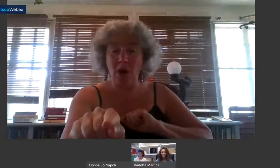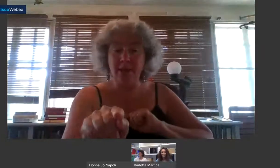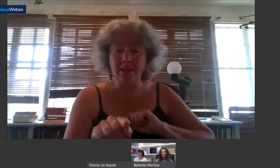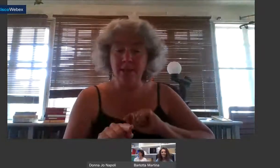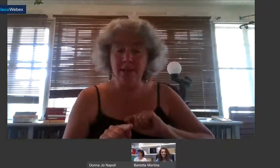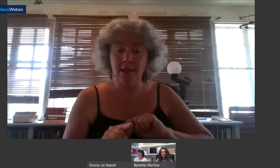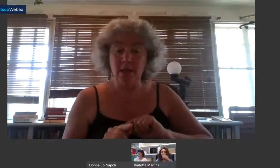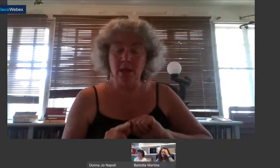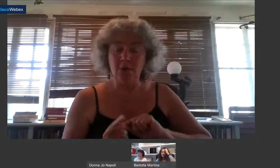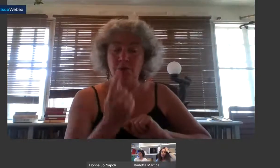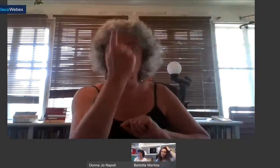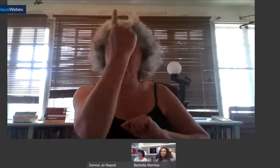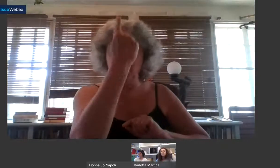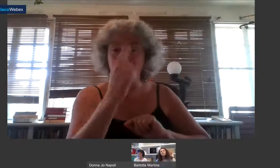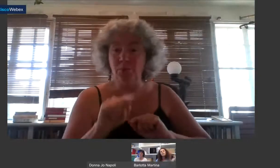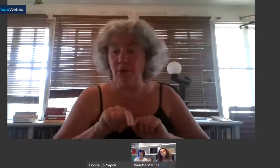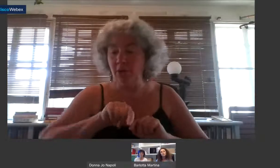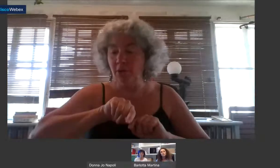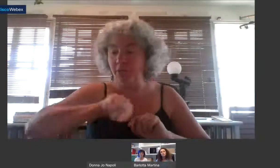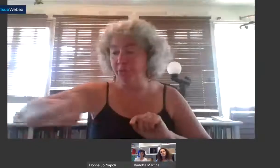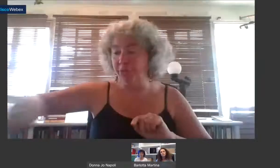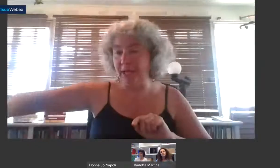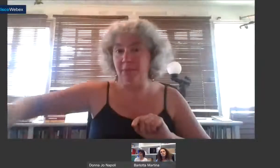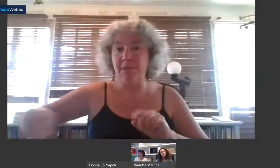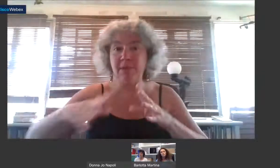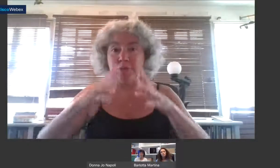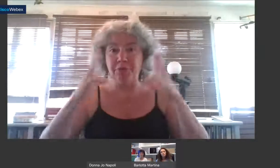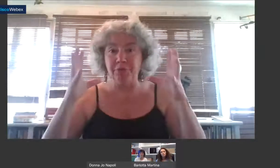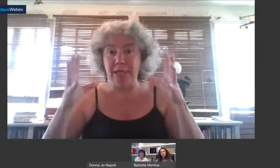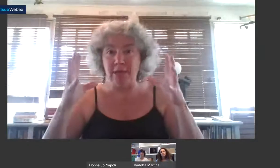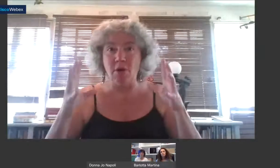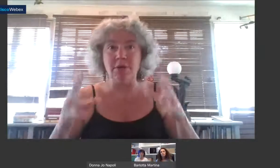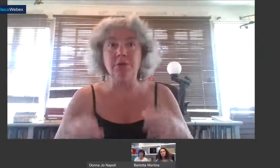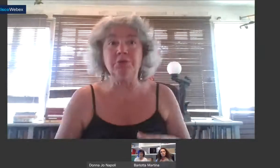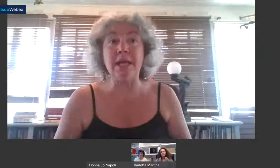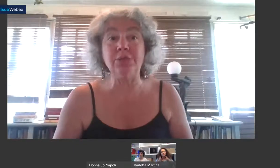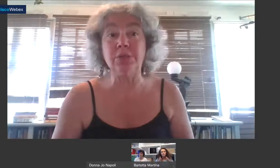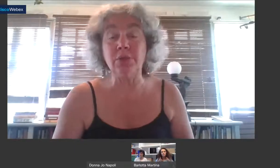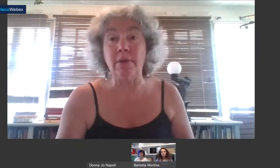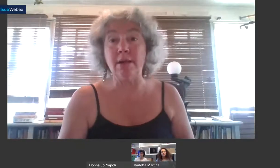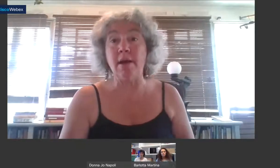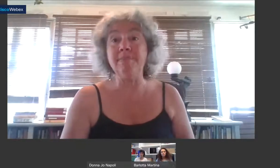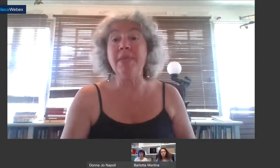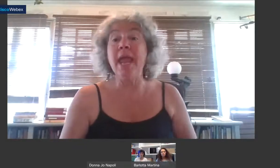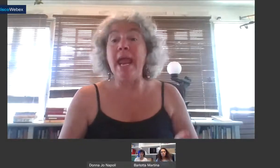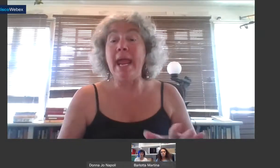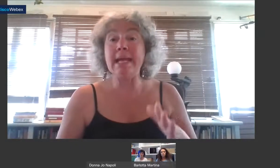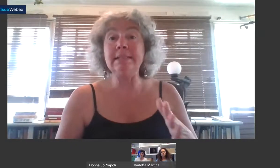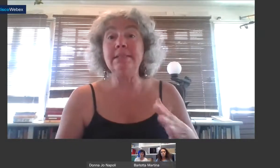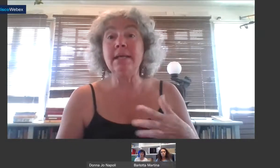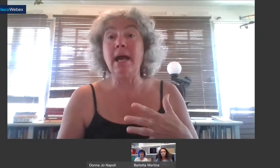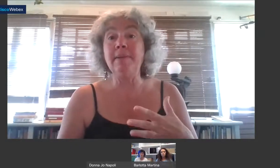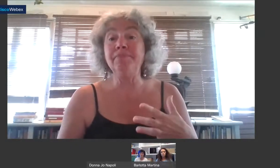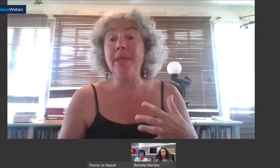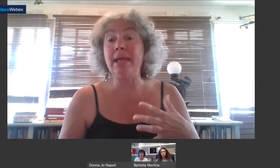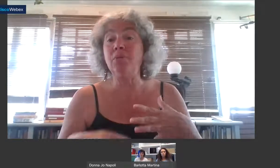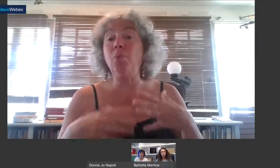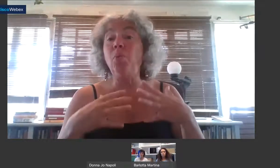1, 2, 3. We've got three cardinal directions going on, and